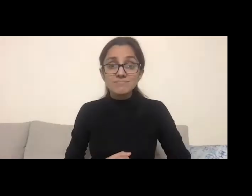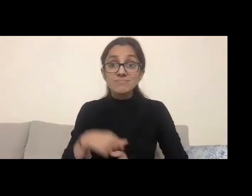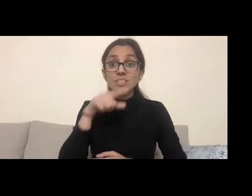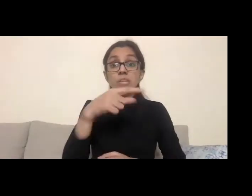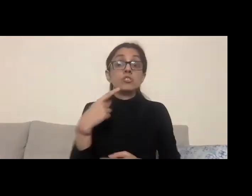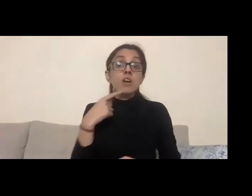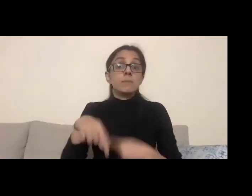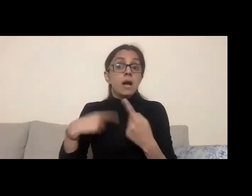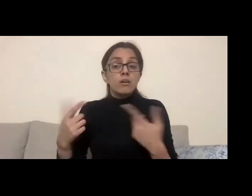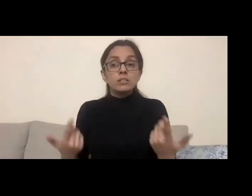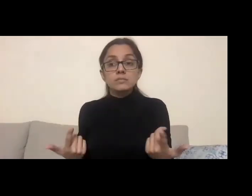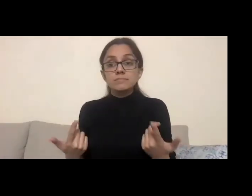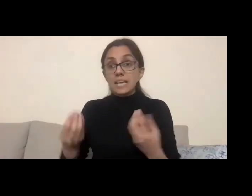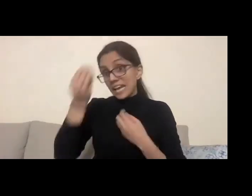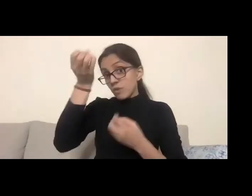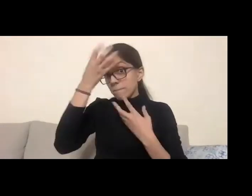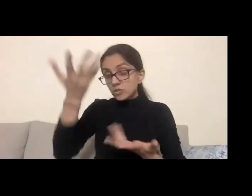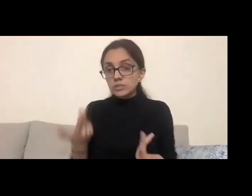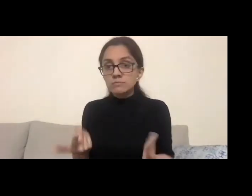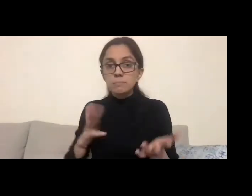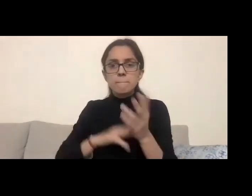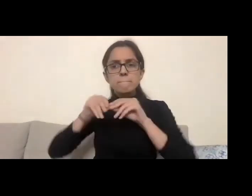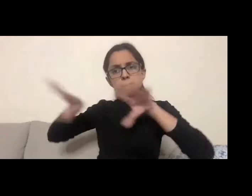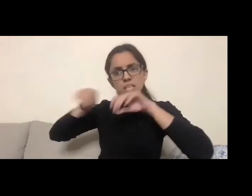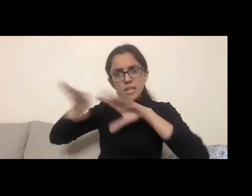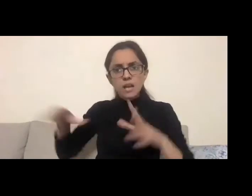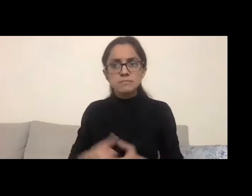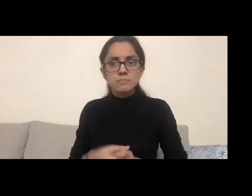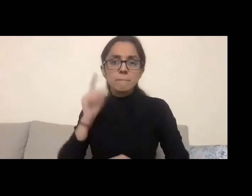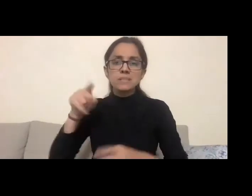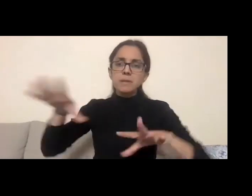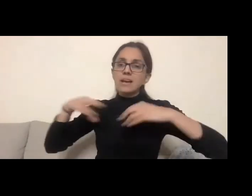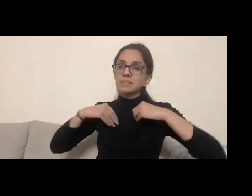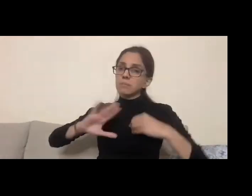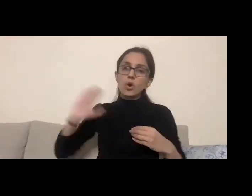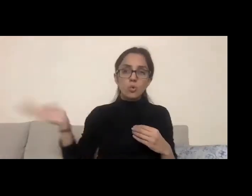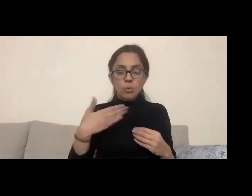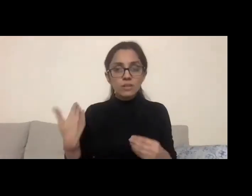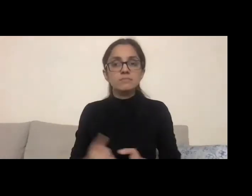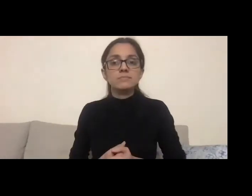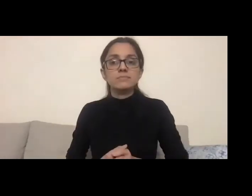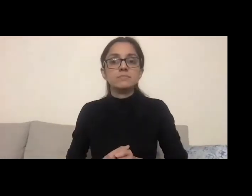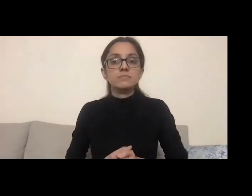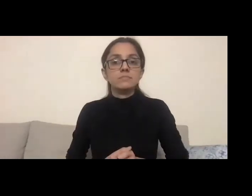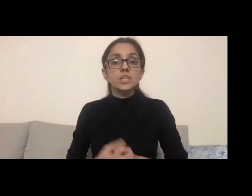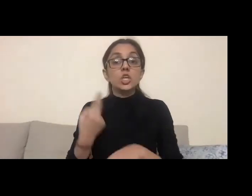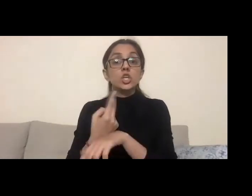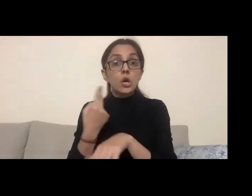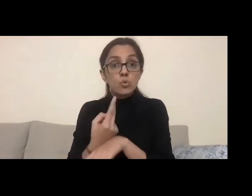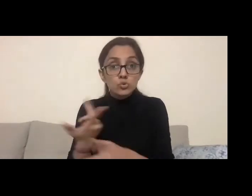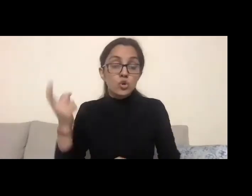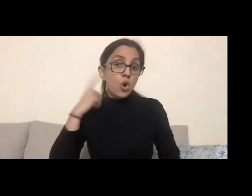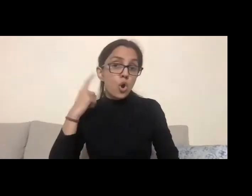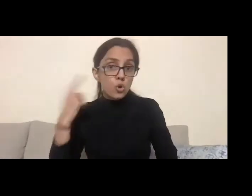about information in the media, it has to be acceptable by all. So use of whether it's audio